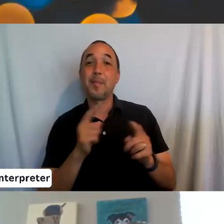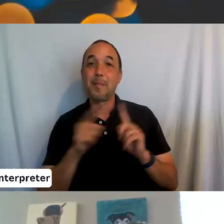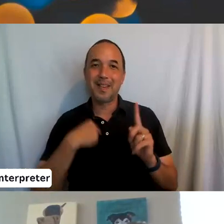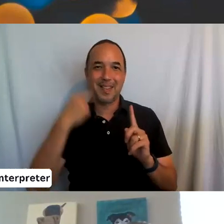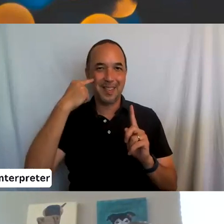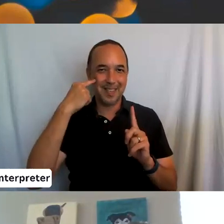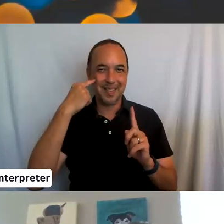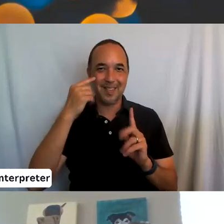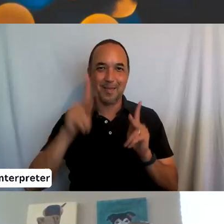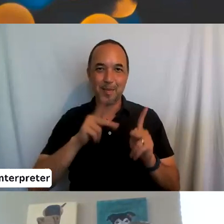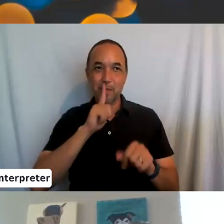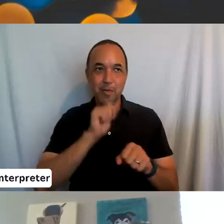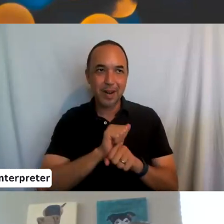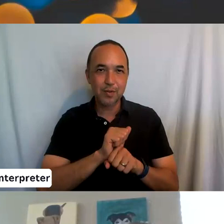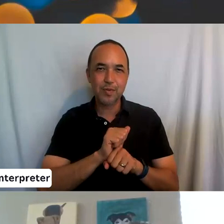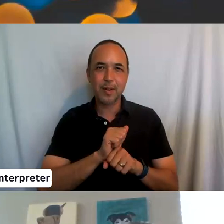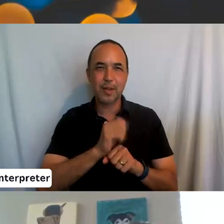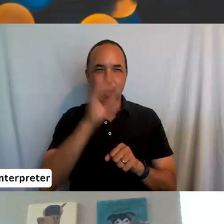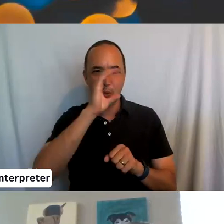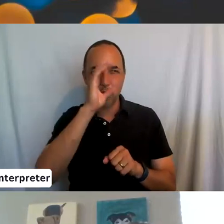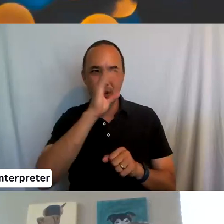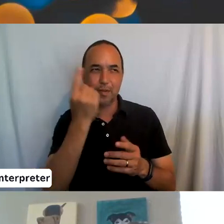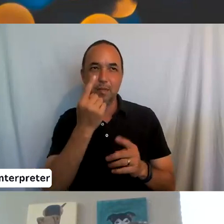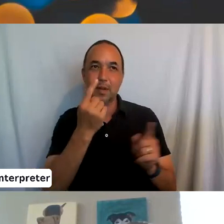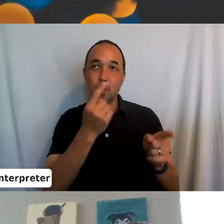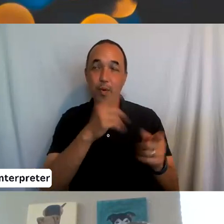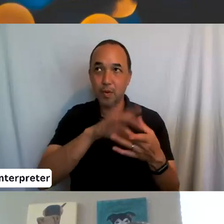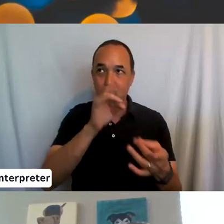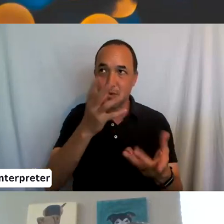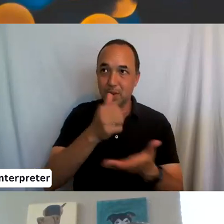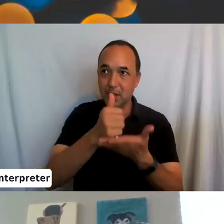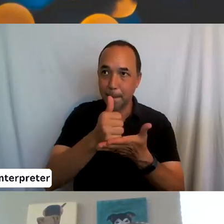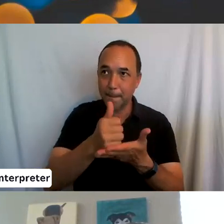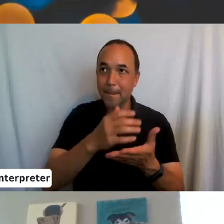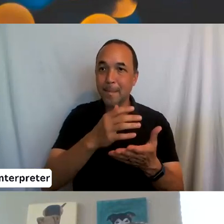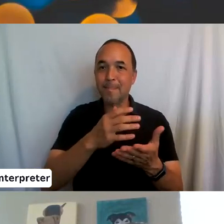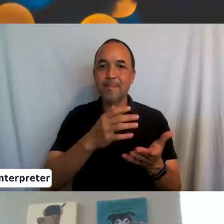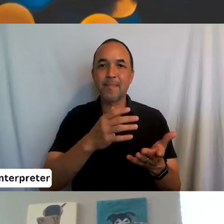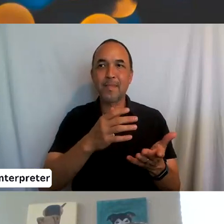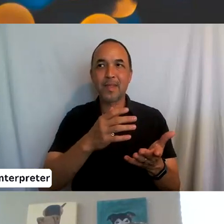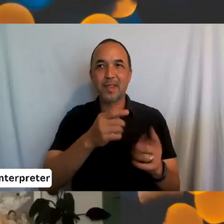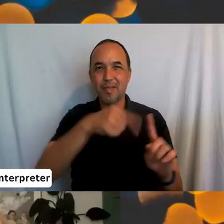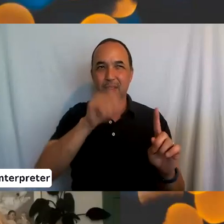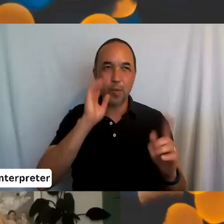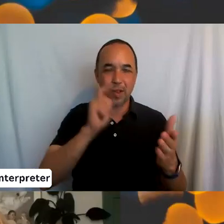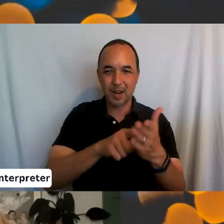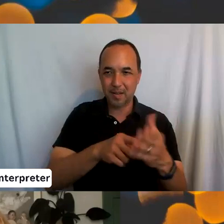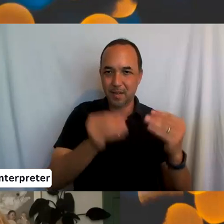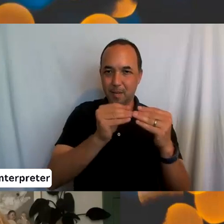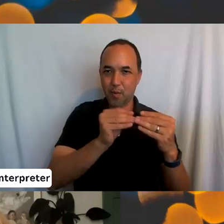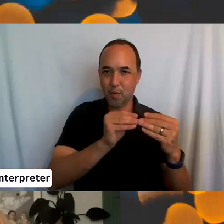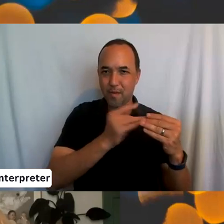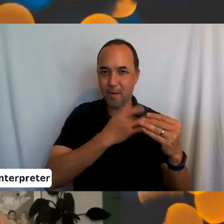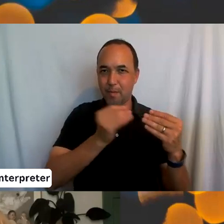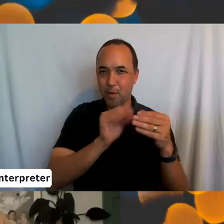truly looking for something and they're looking for help or assistance, they're going to identify more with people who seem